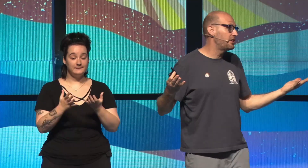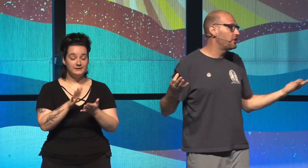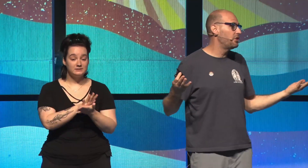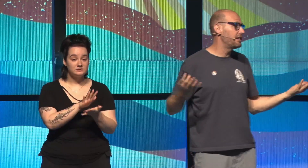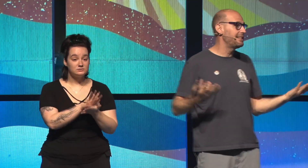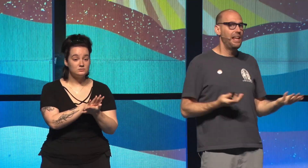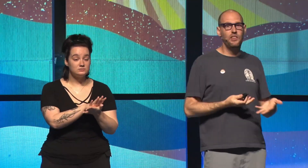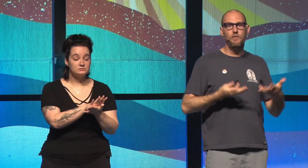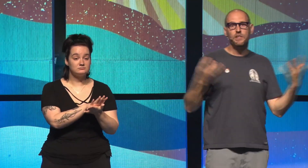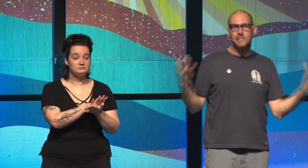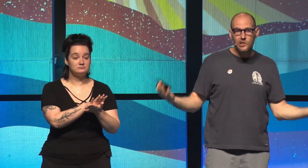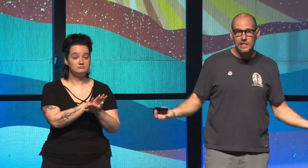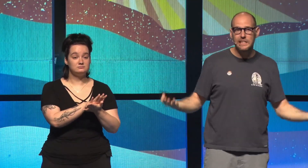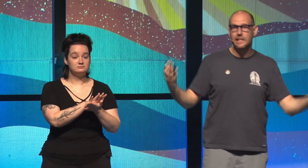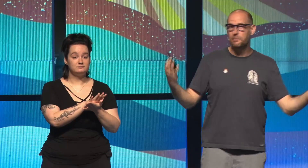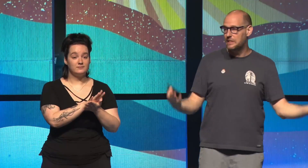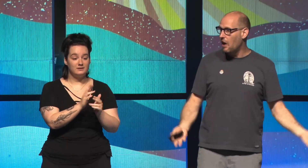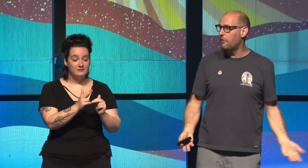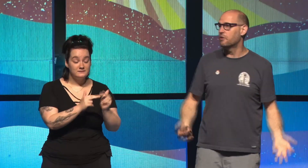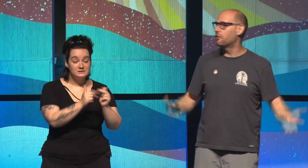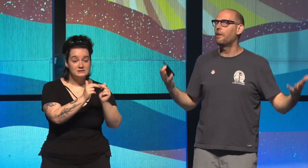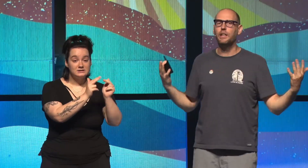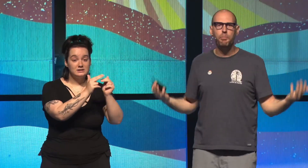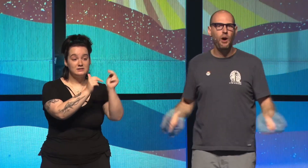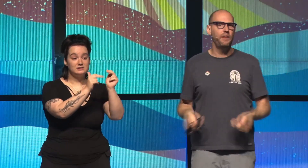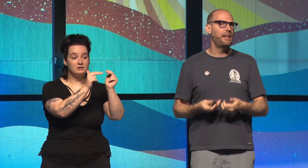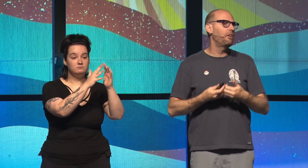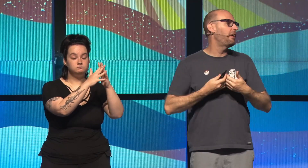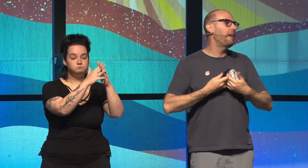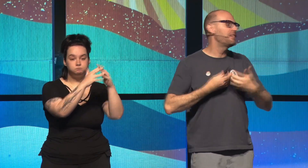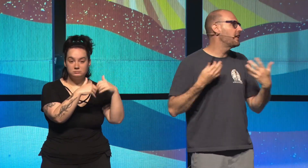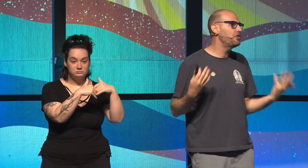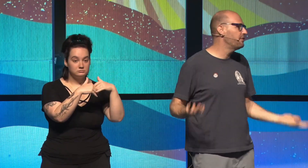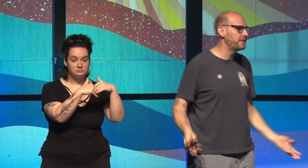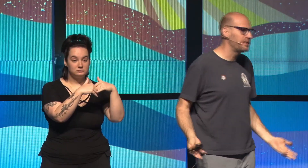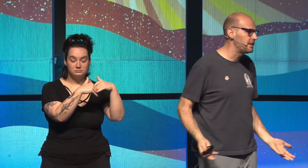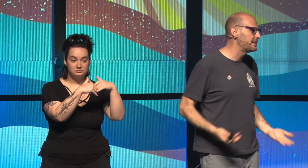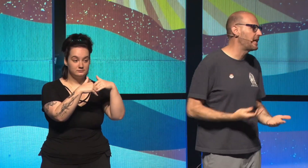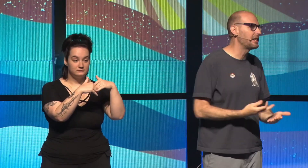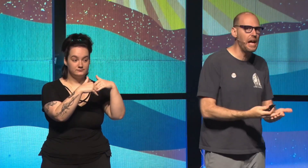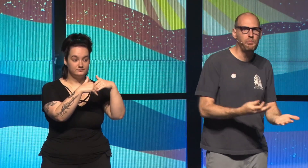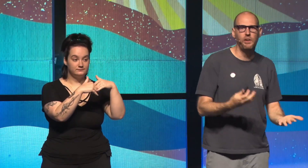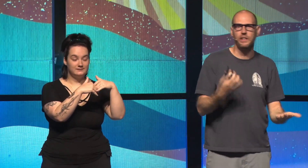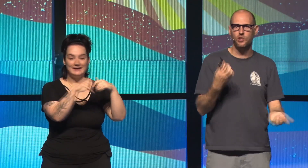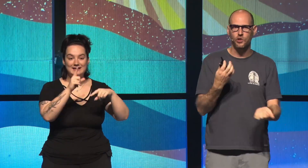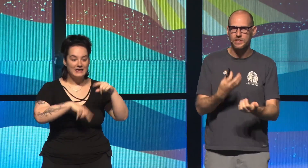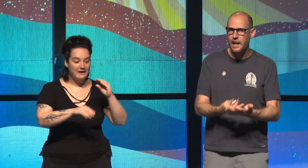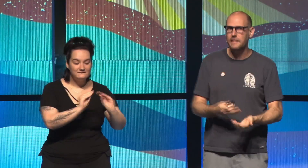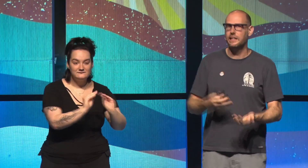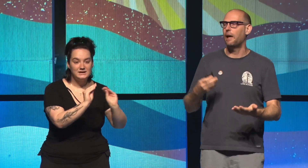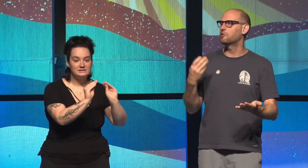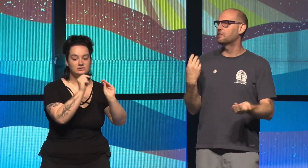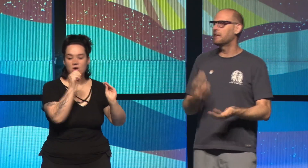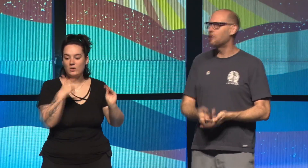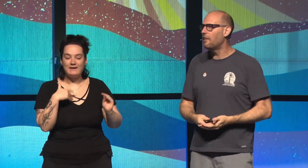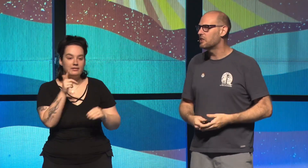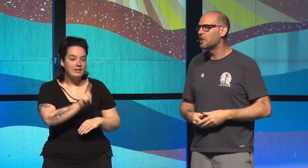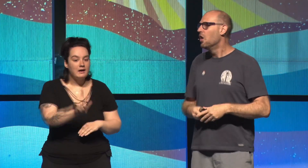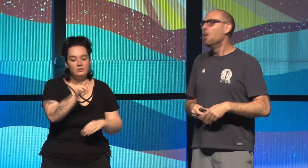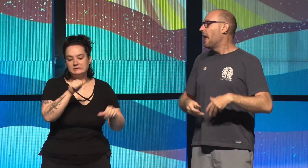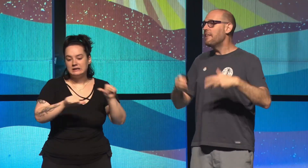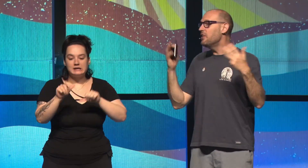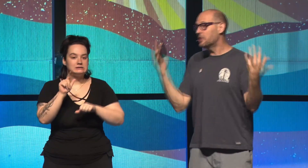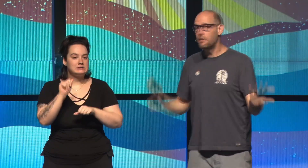education institutions, their facilities themselves are falling apart. They don't have essential facilities like libraries or science labs or